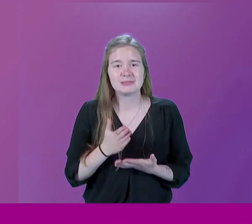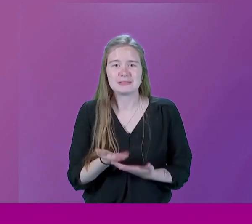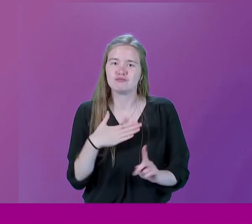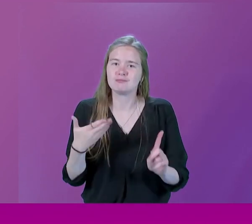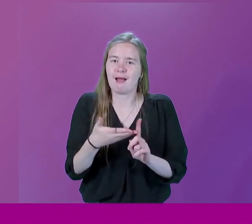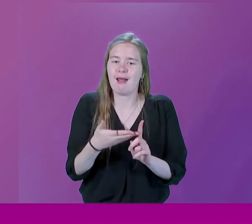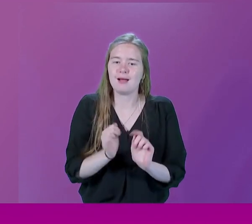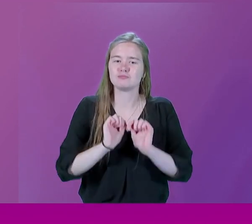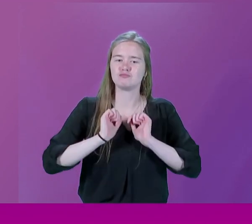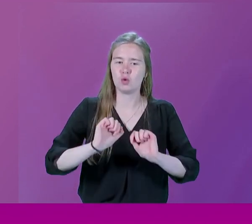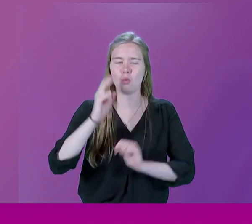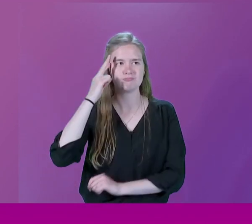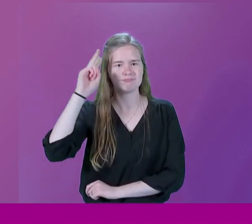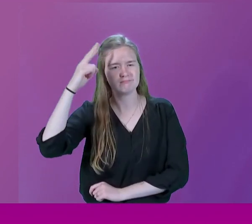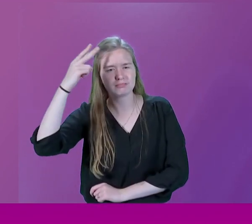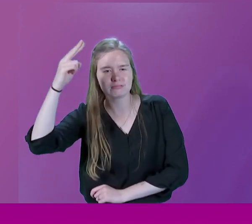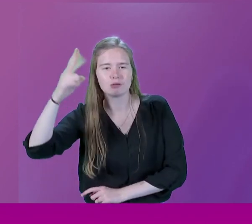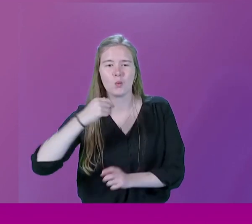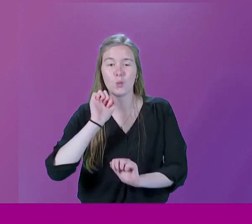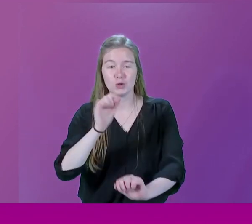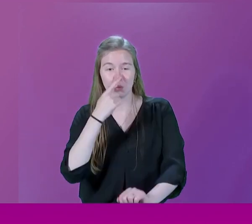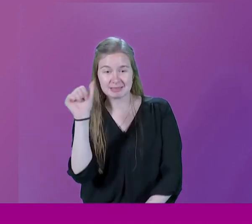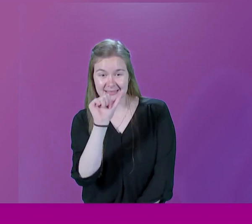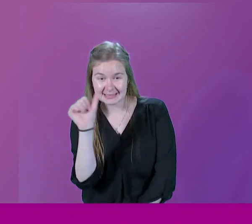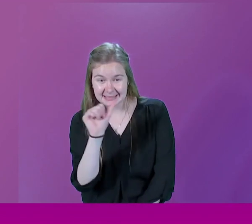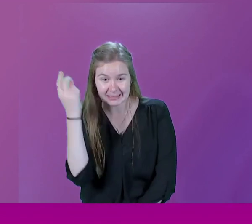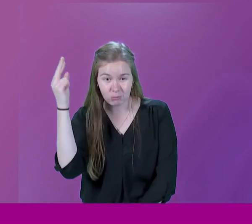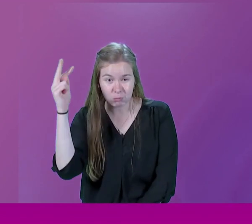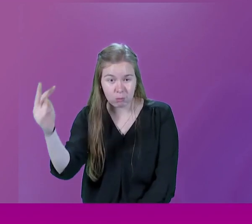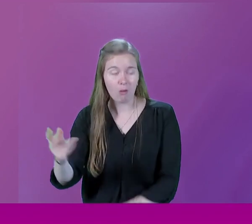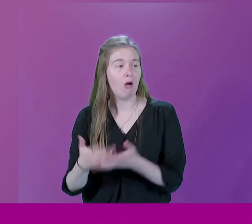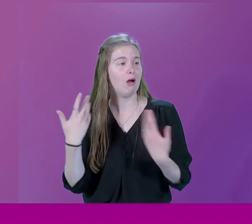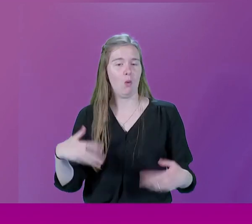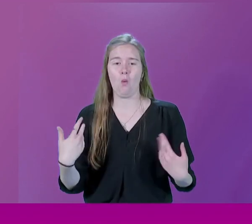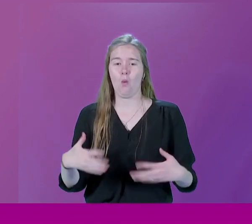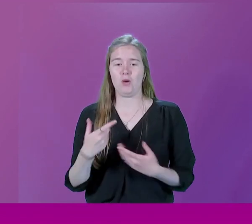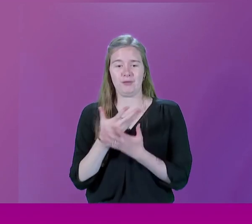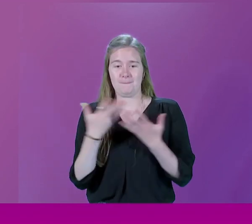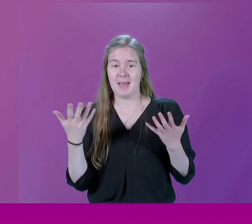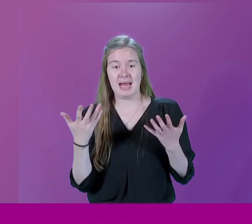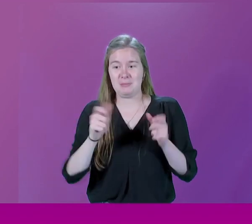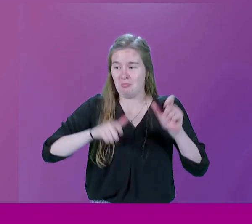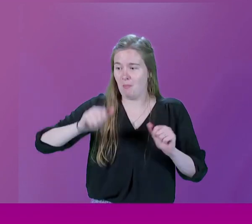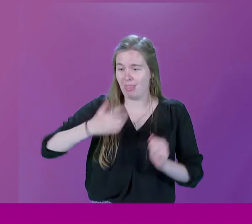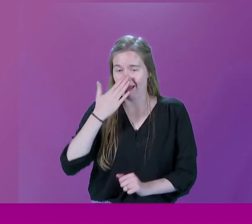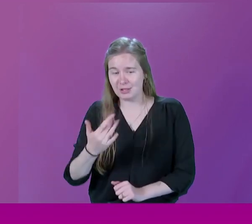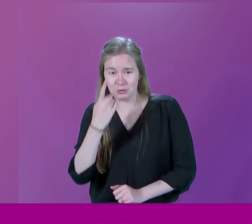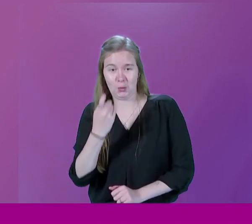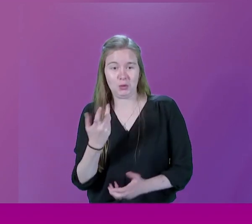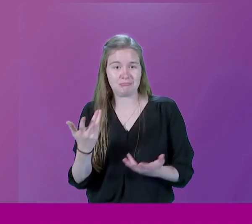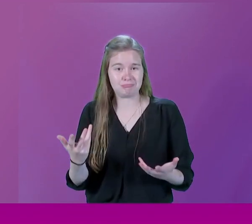recognising, though, that was your thought process at the age of 16, which for many people that age can be